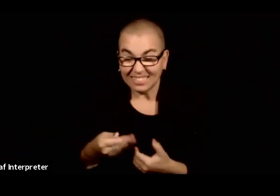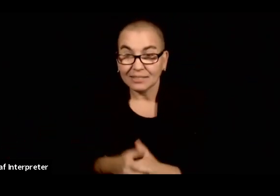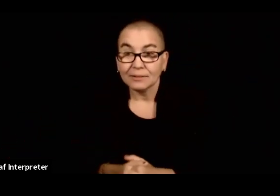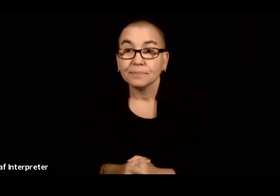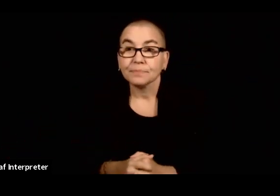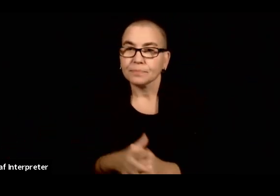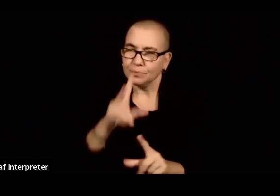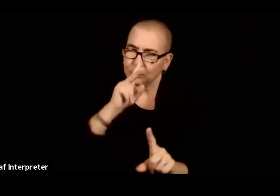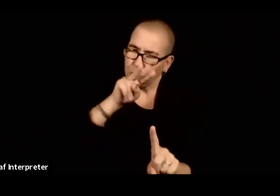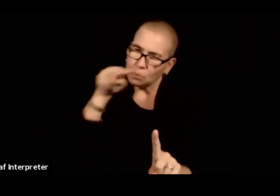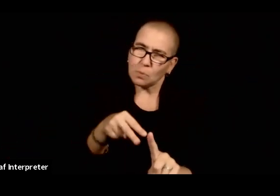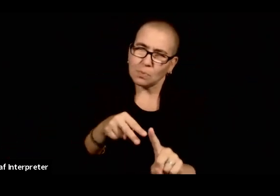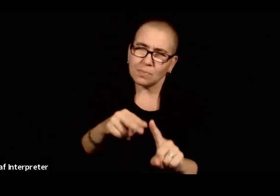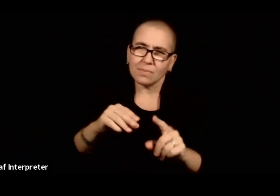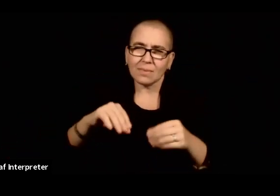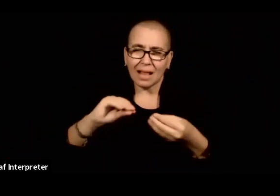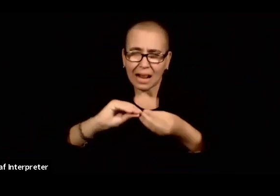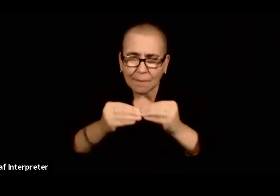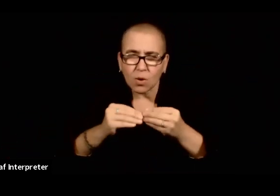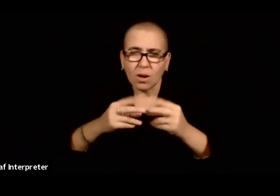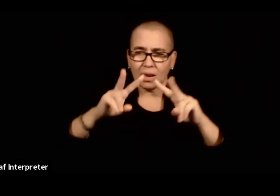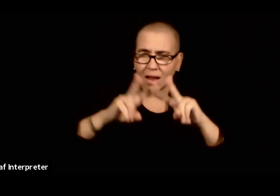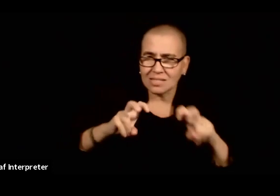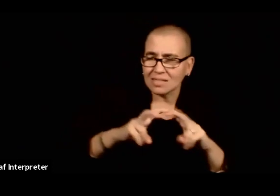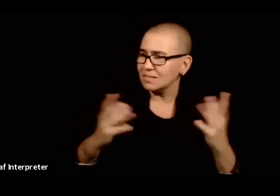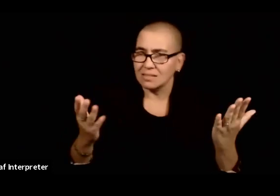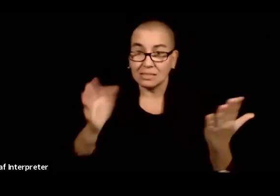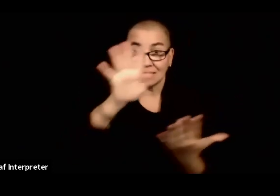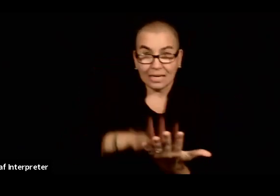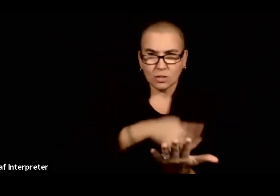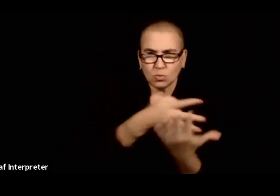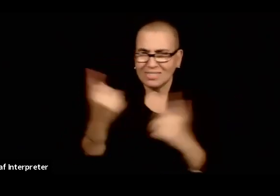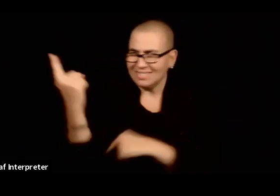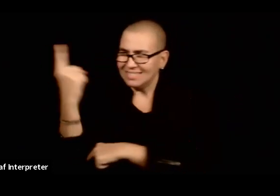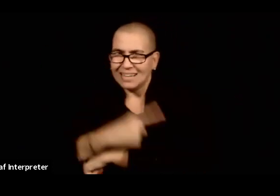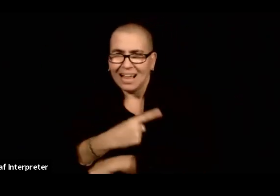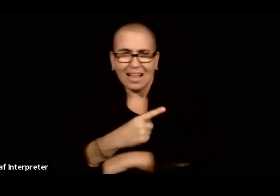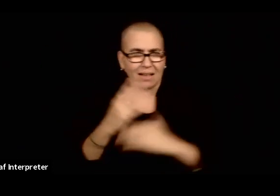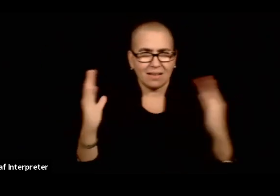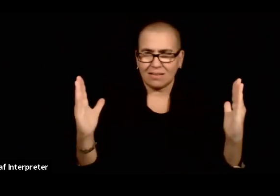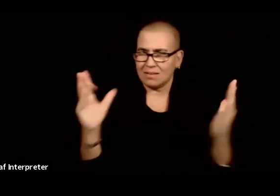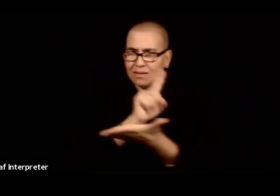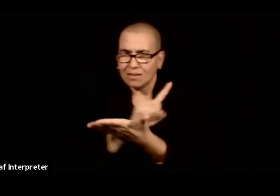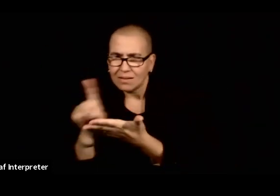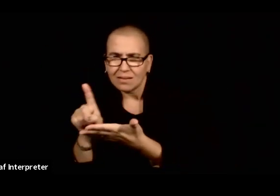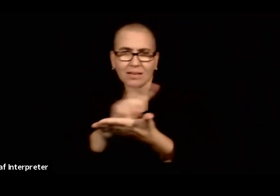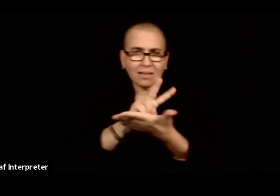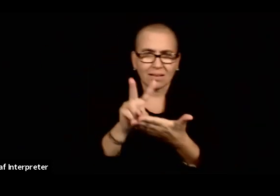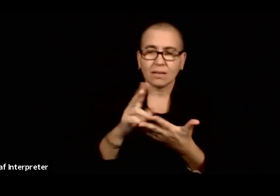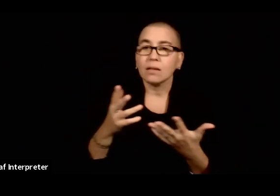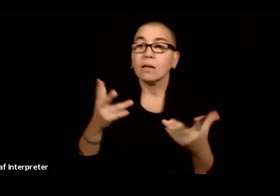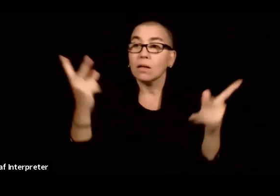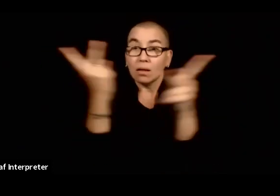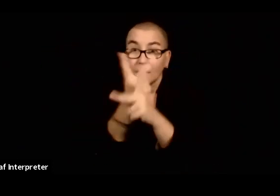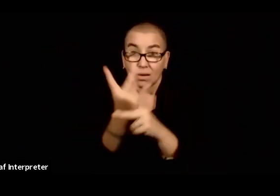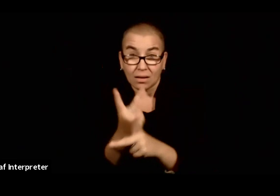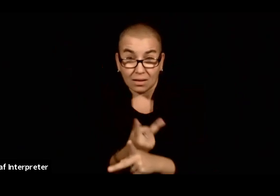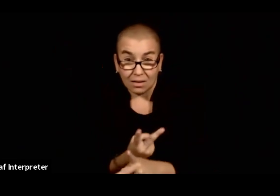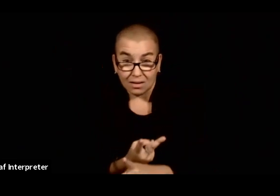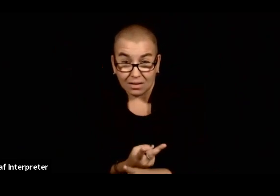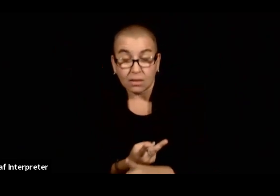measures that we post, we are doing most of those calculations on the basis of the date the specimen was collected,